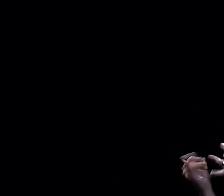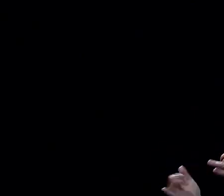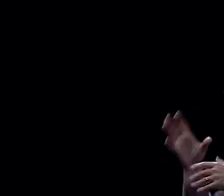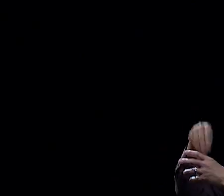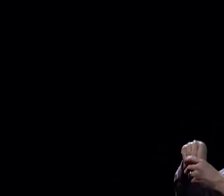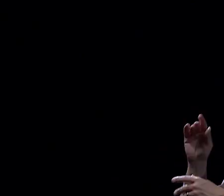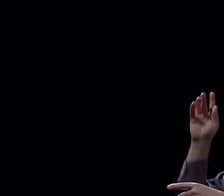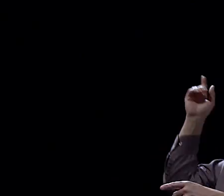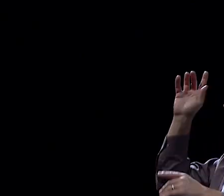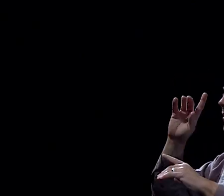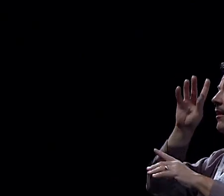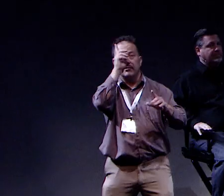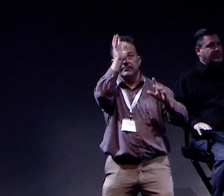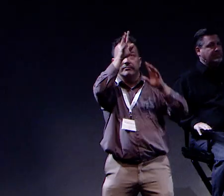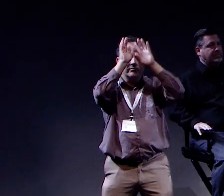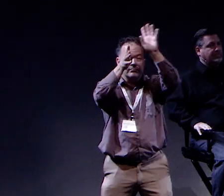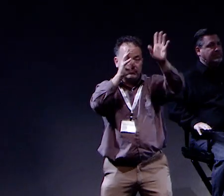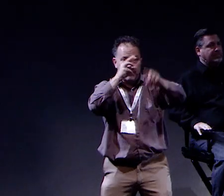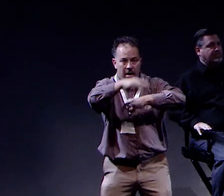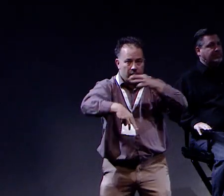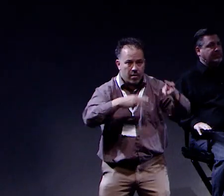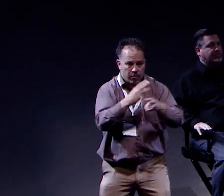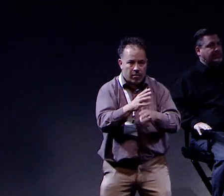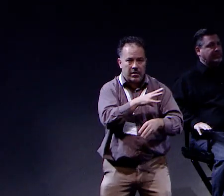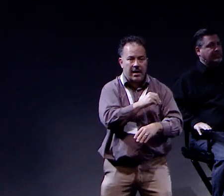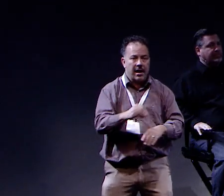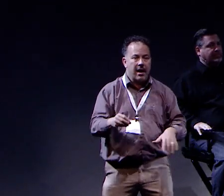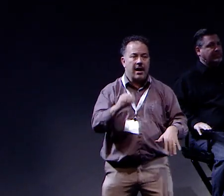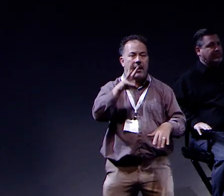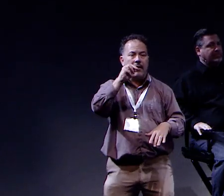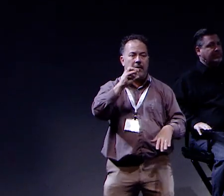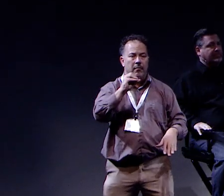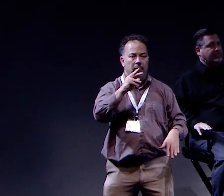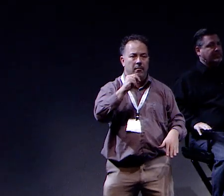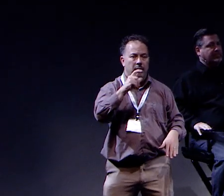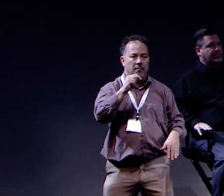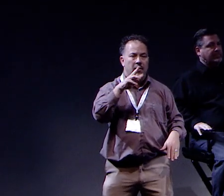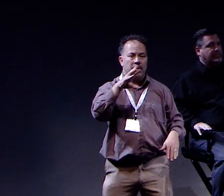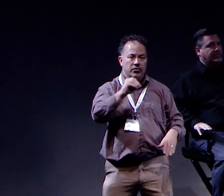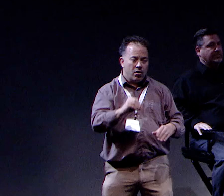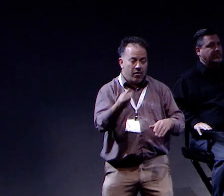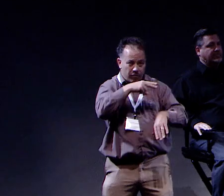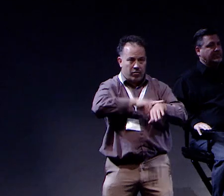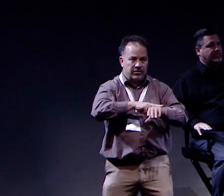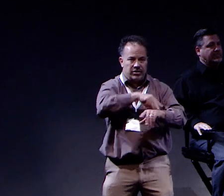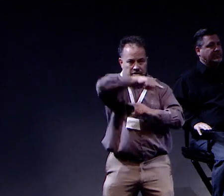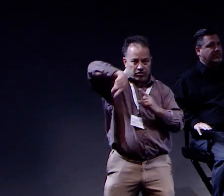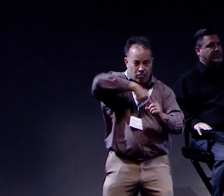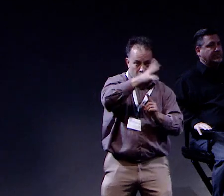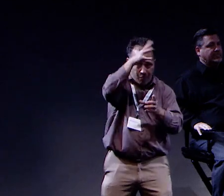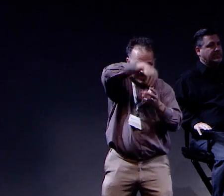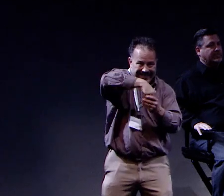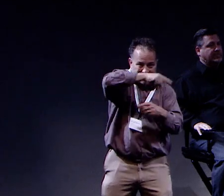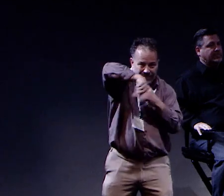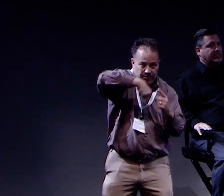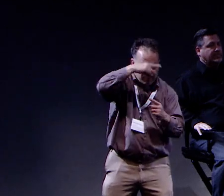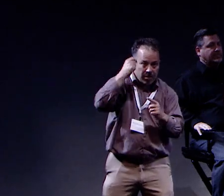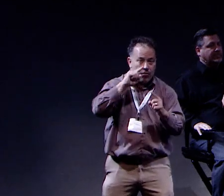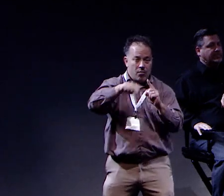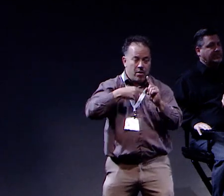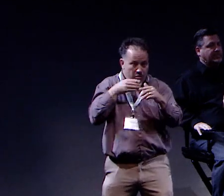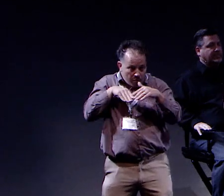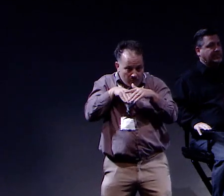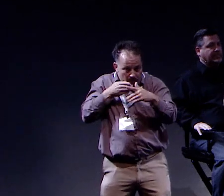in this fictional world. And Monstro, of course, is almost a circle within a circle. Because when you go through the whale's